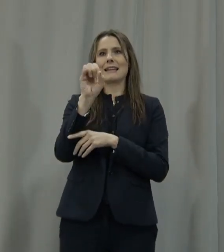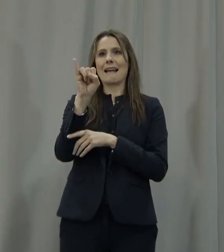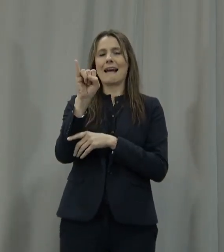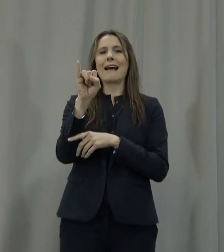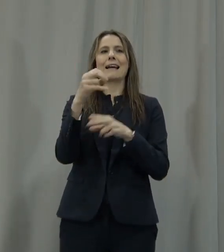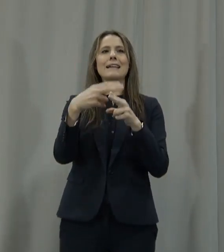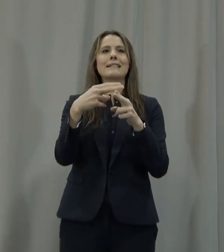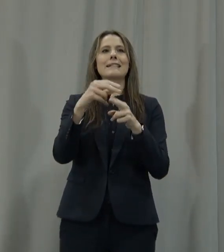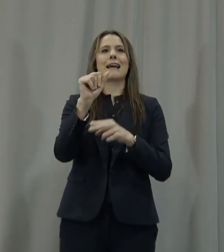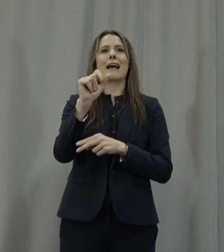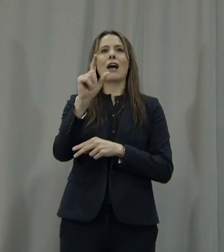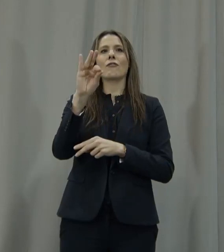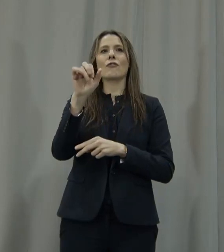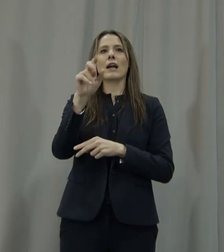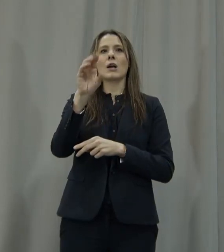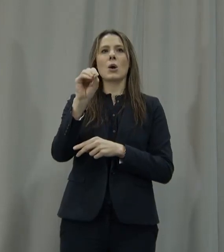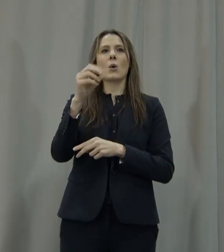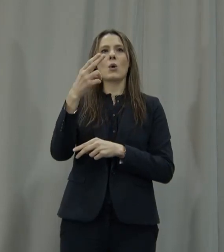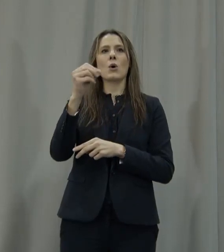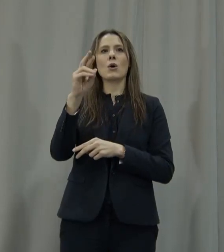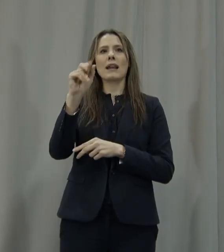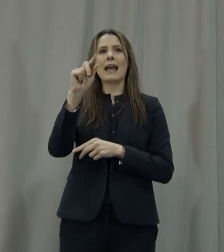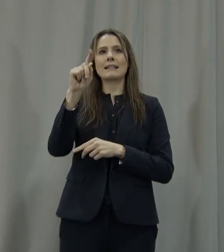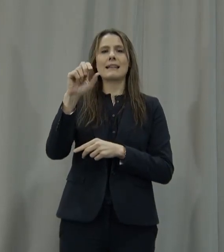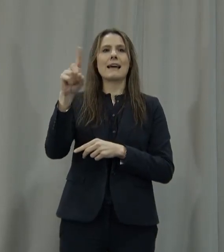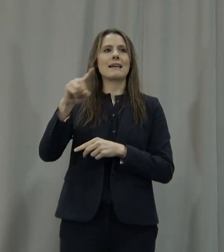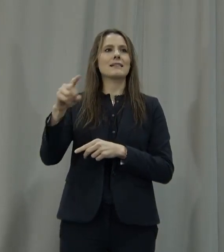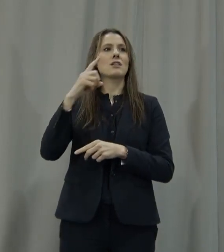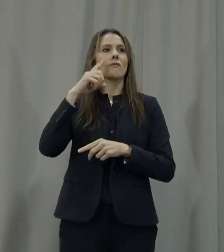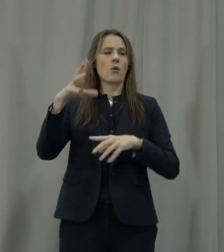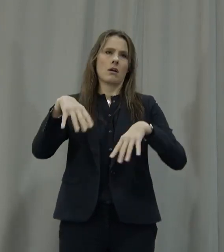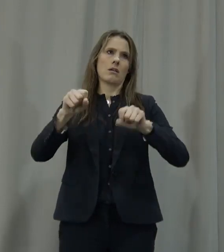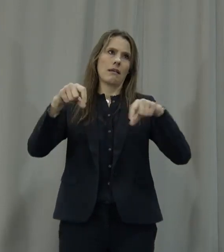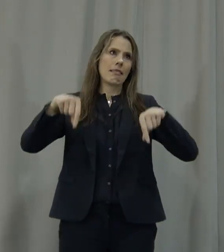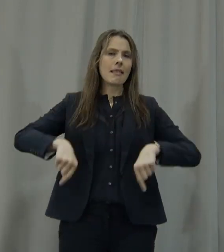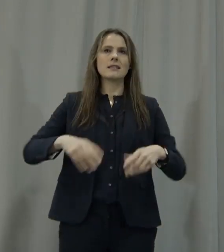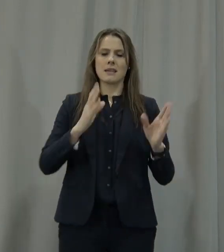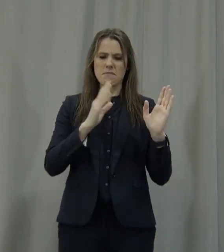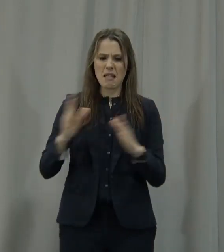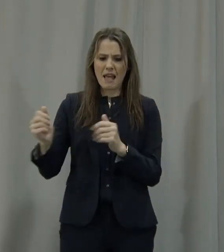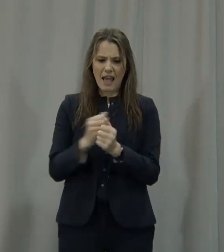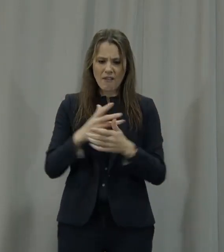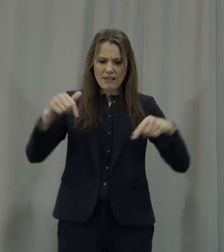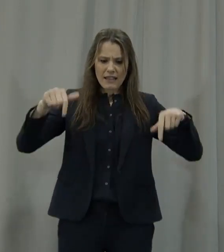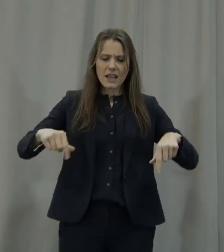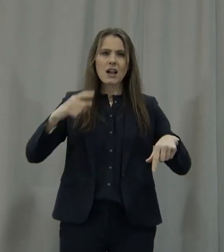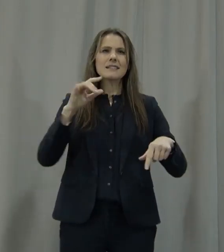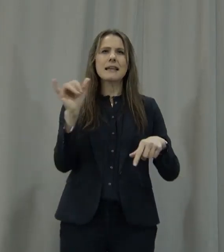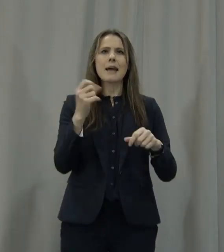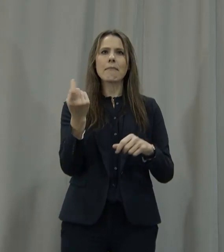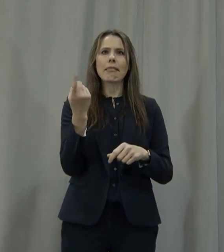Alfredo Hernandez-Corzin, for putting together this program as he did last year. Thank you, Alfredo.